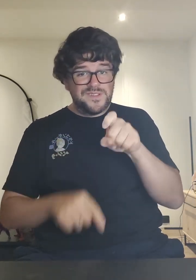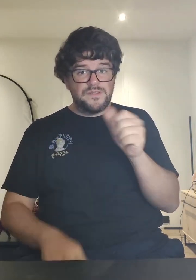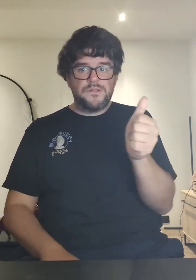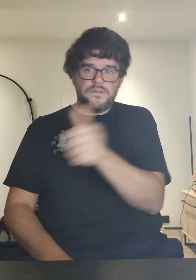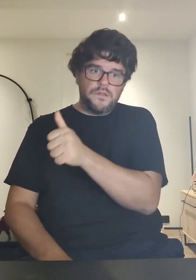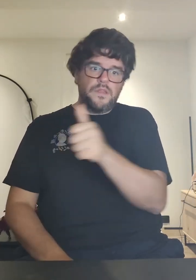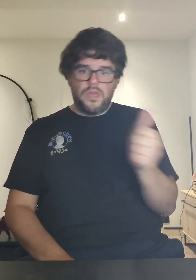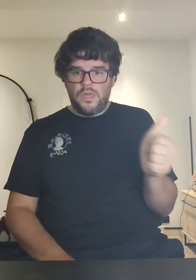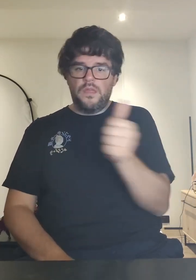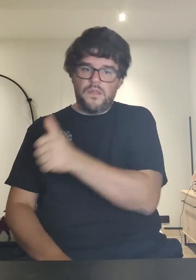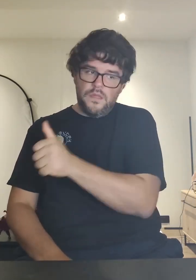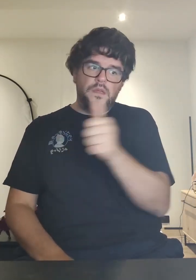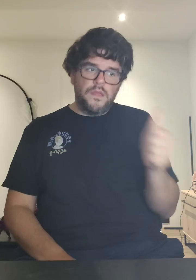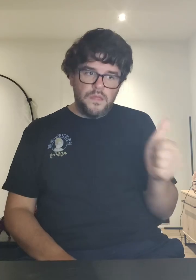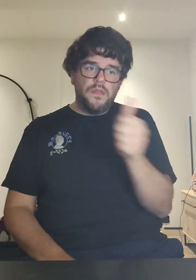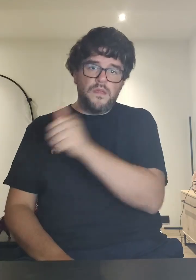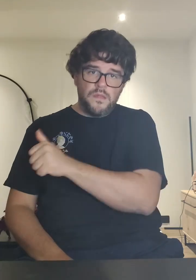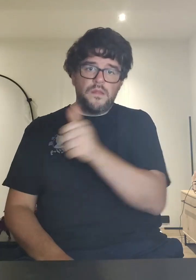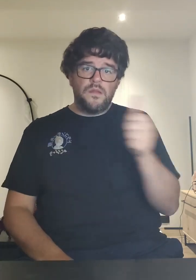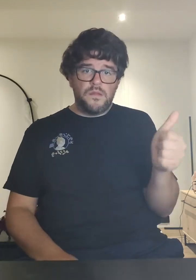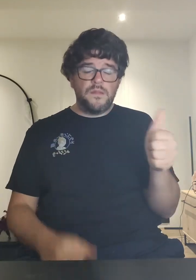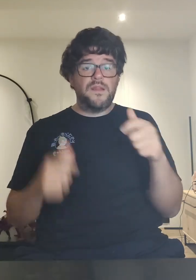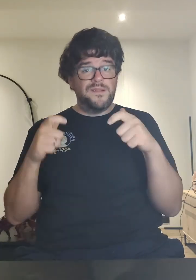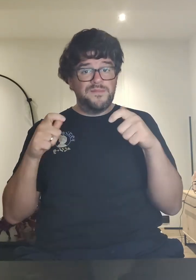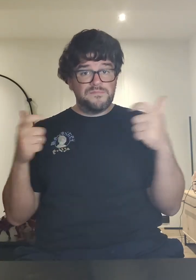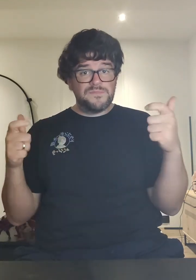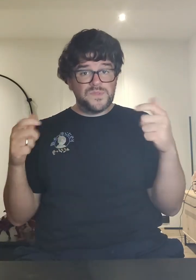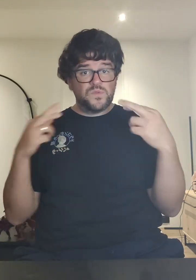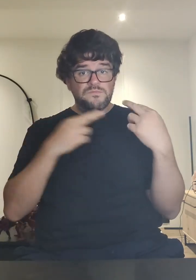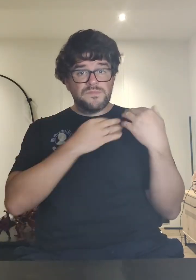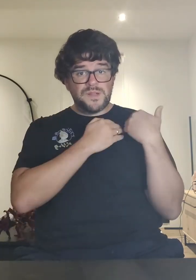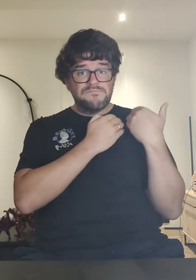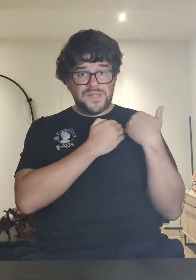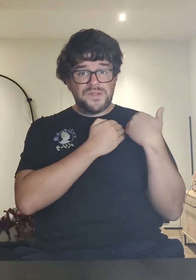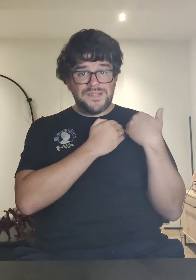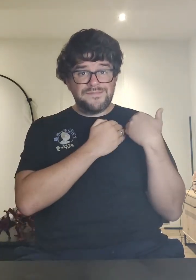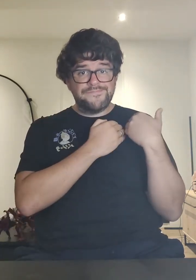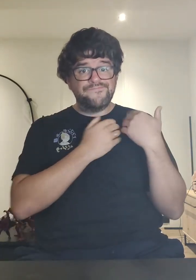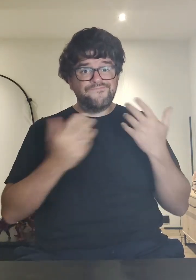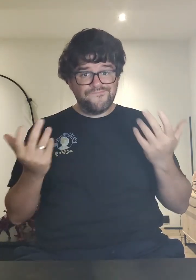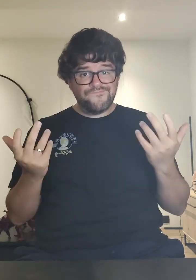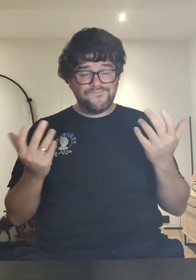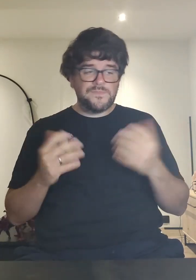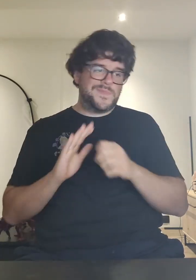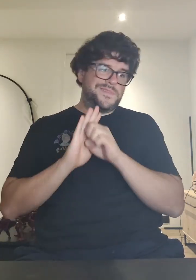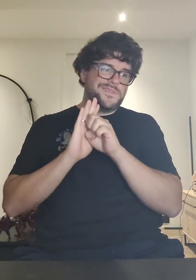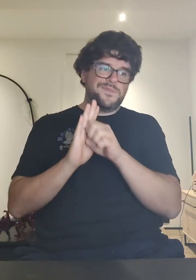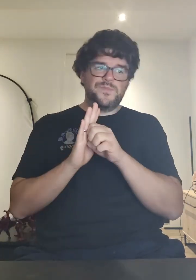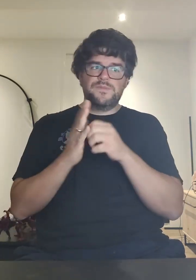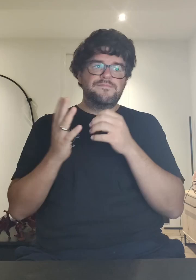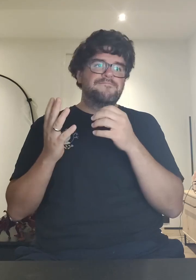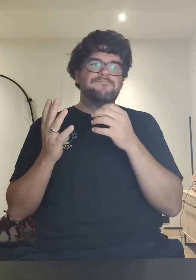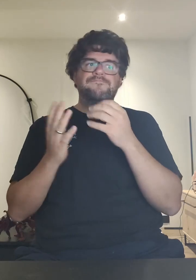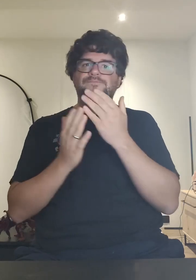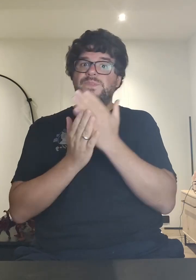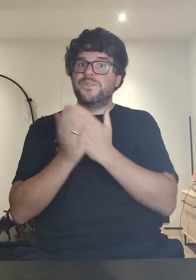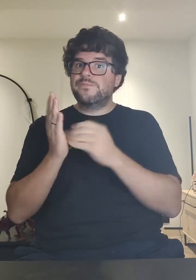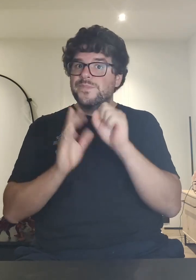This also means that they have to navigate between those worlds over and over all the time. It's a huge responsibility.